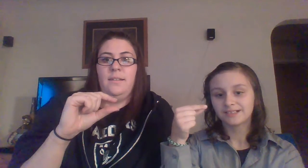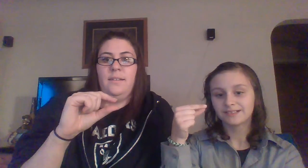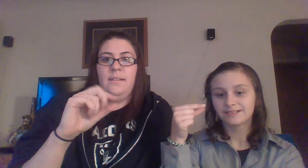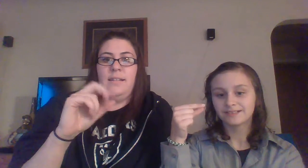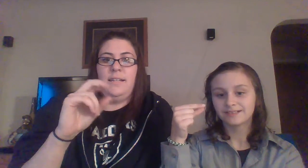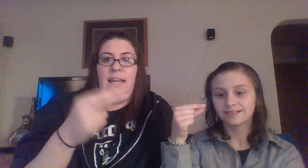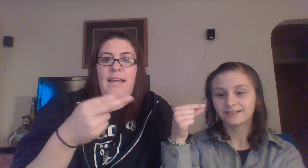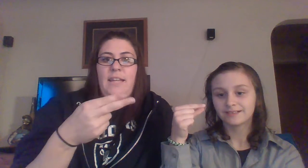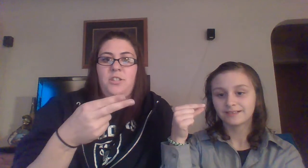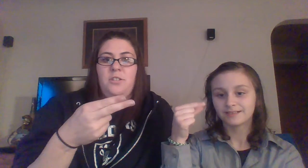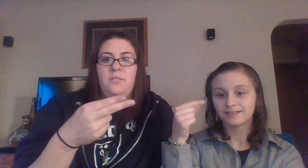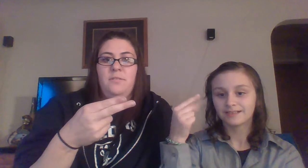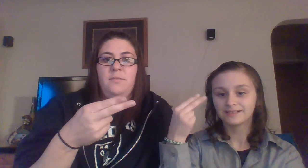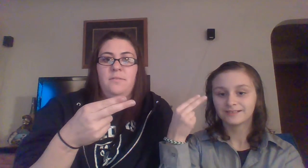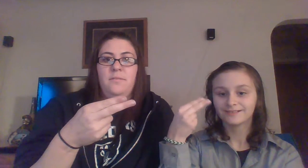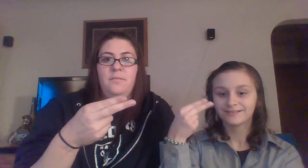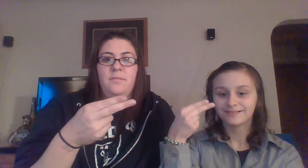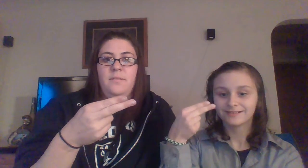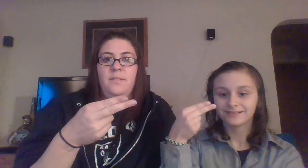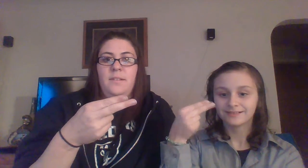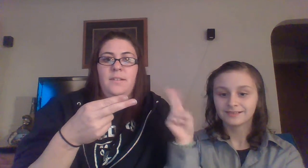And then H.